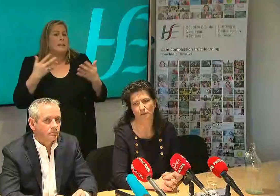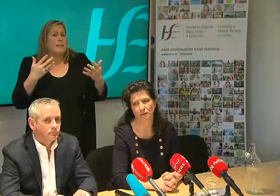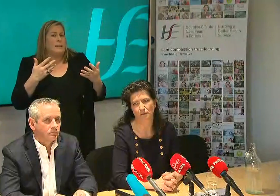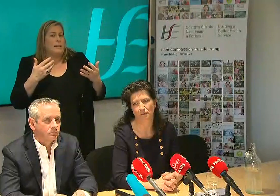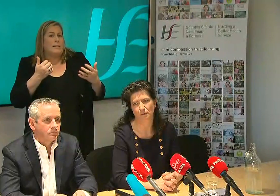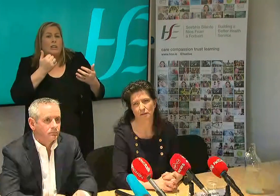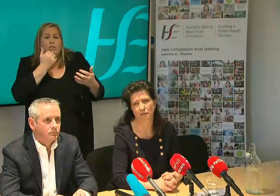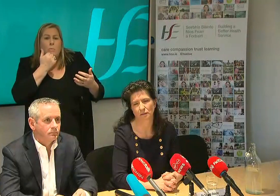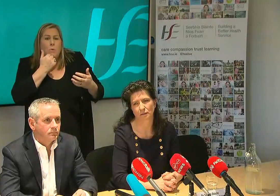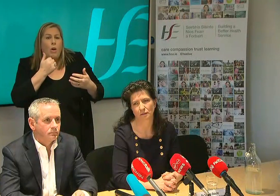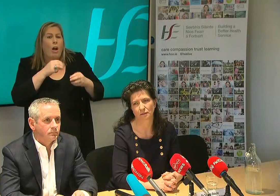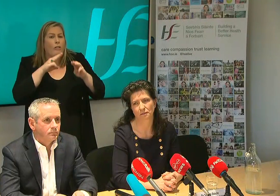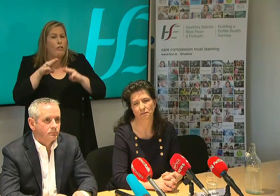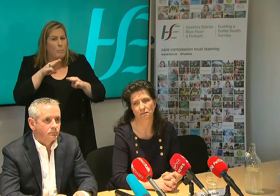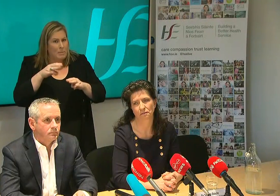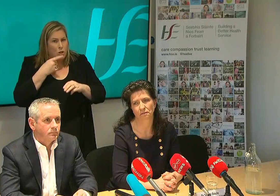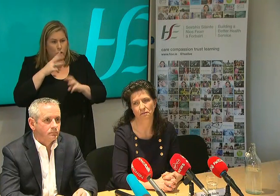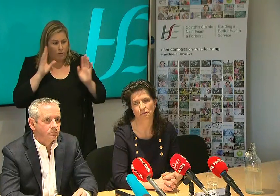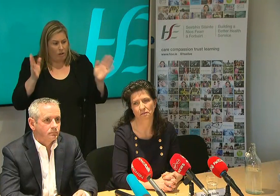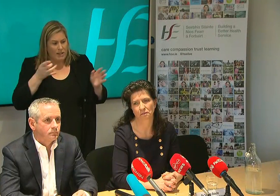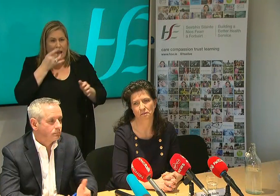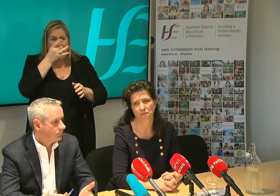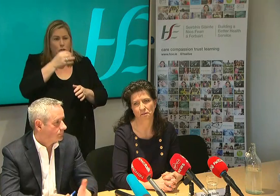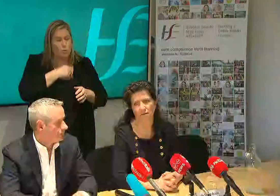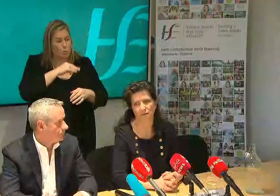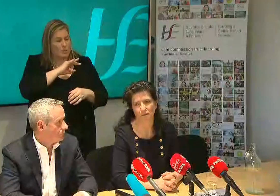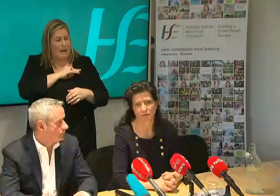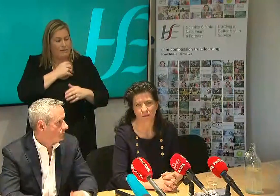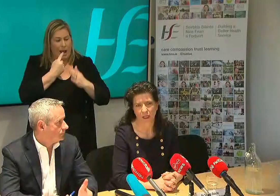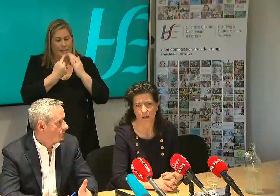been asked so far to self-isolate?